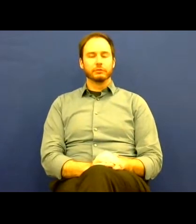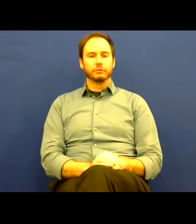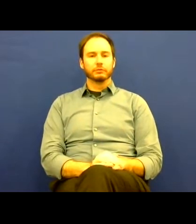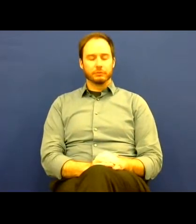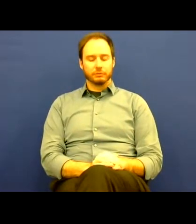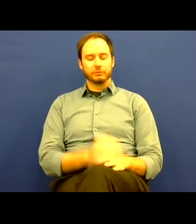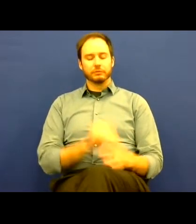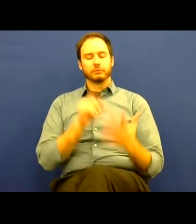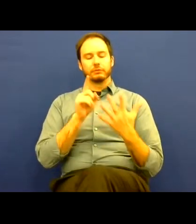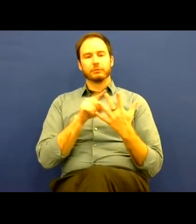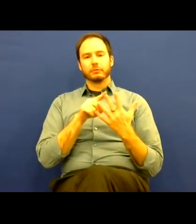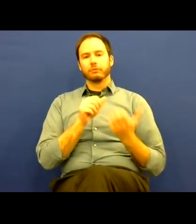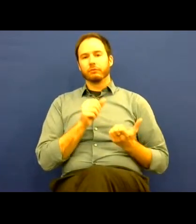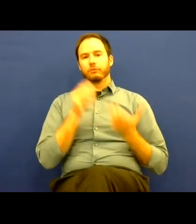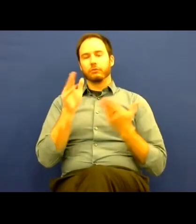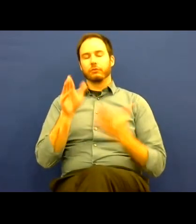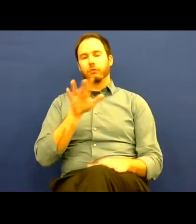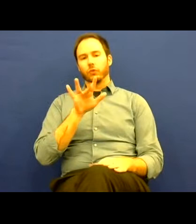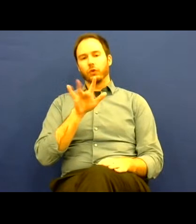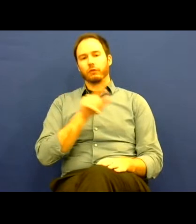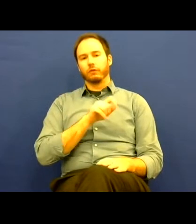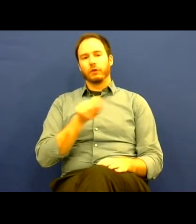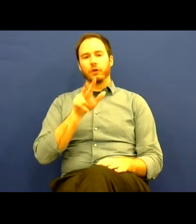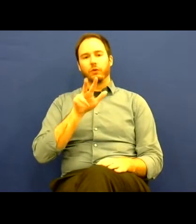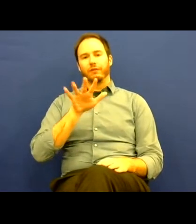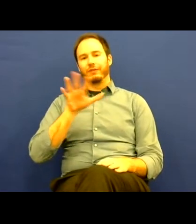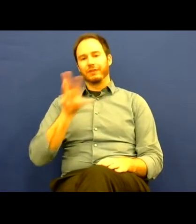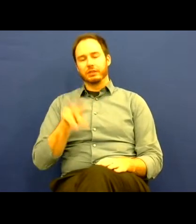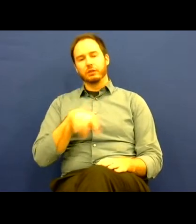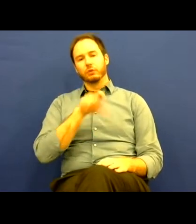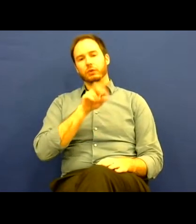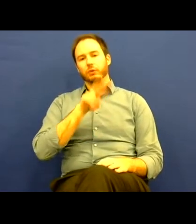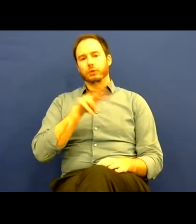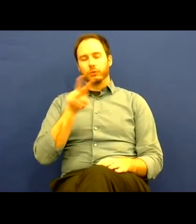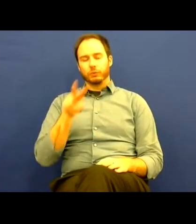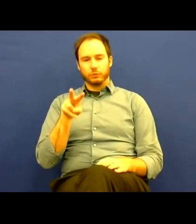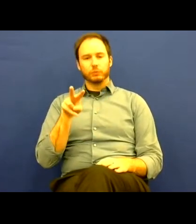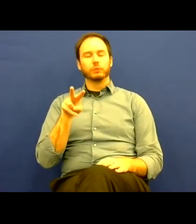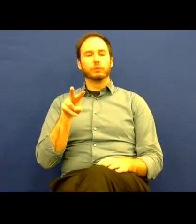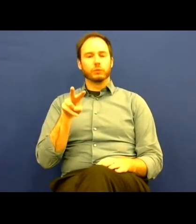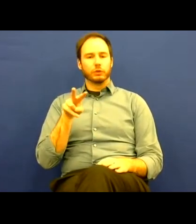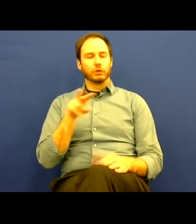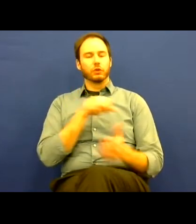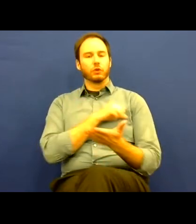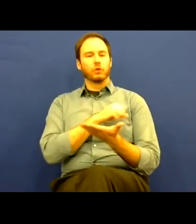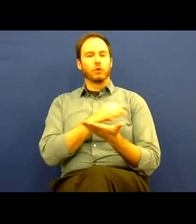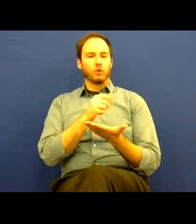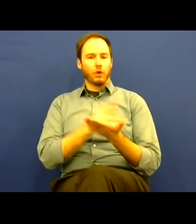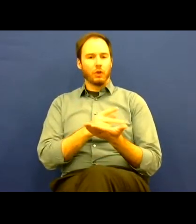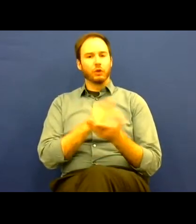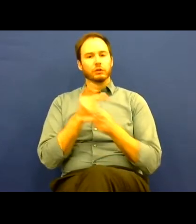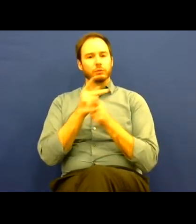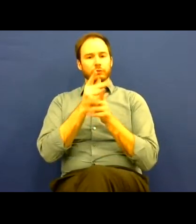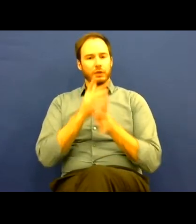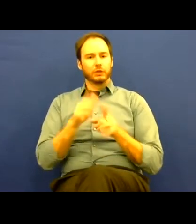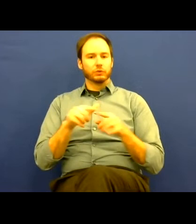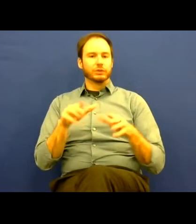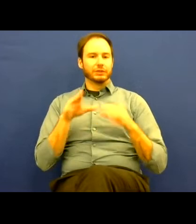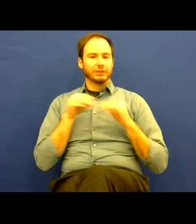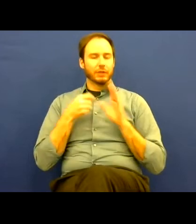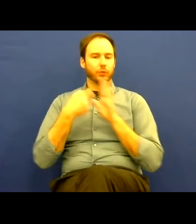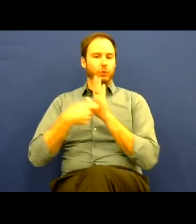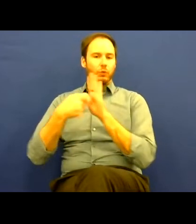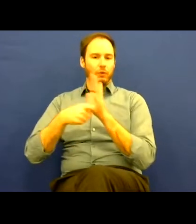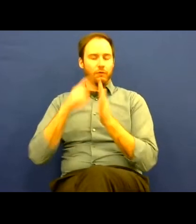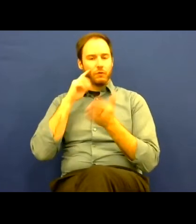Fellow board members, I have resolution 25-356, 2022. To authorize the supervisor to accept quotes from